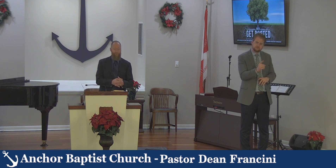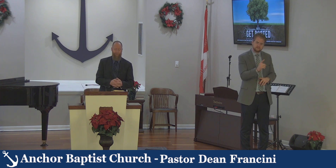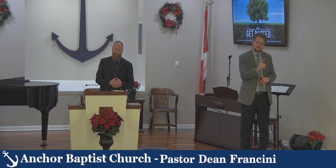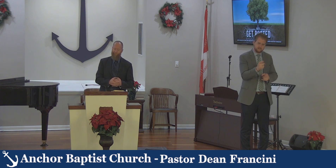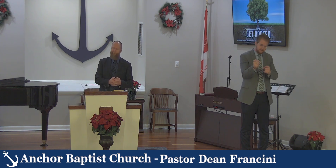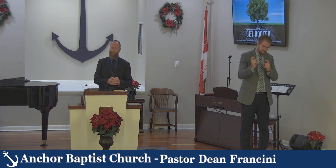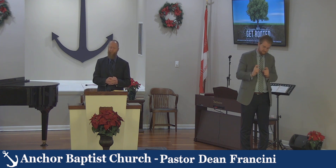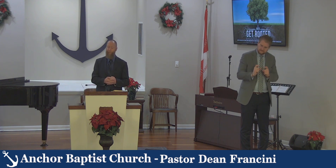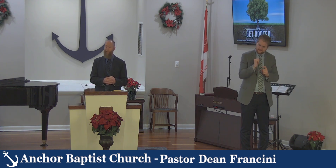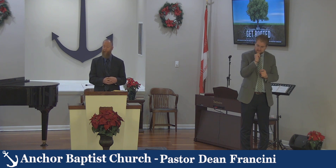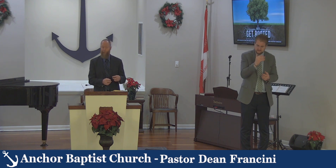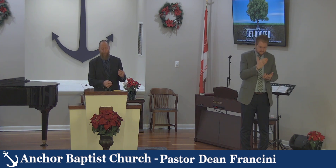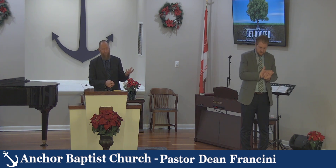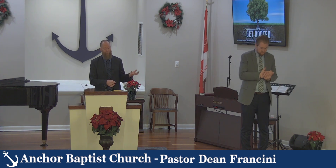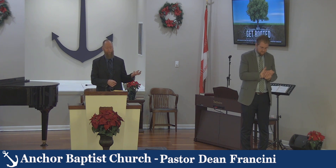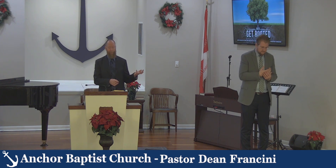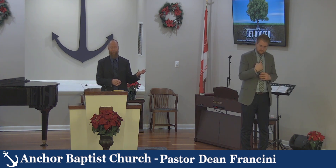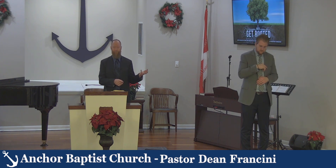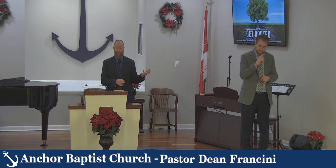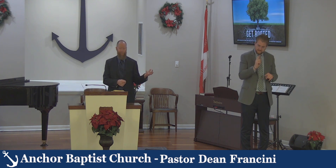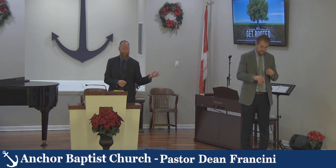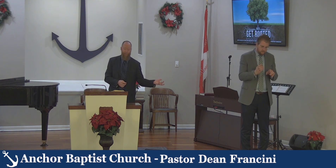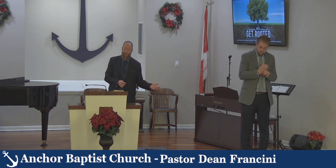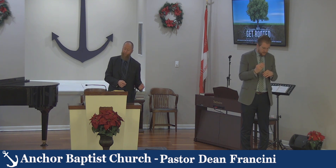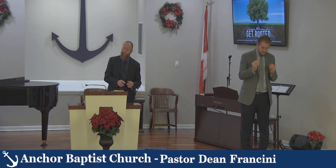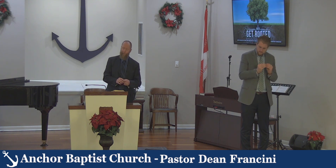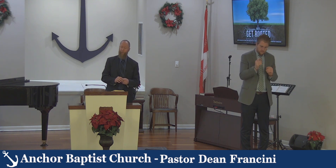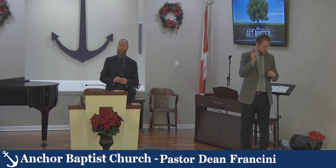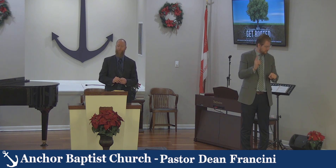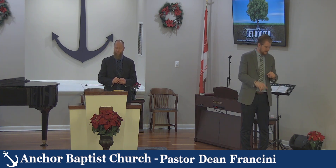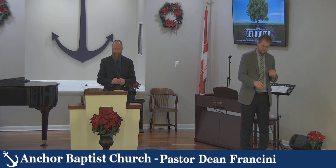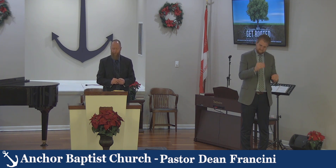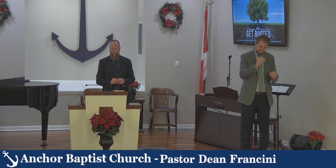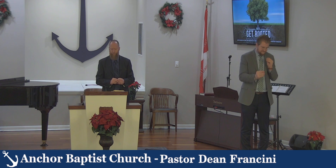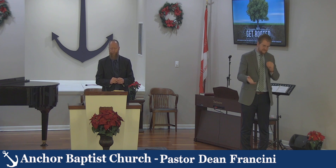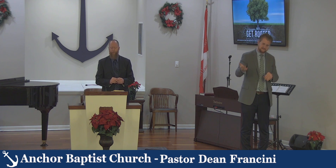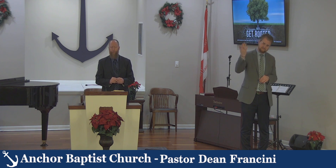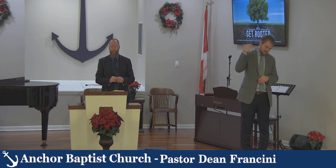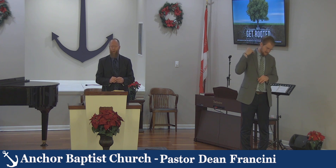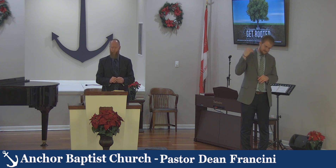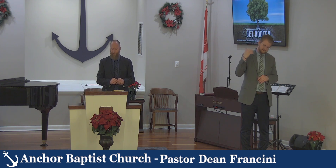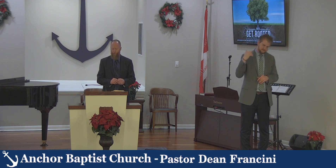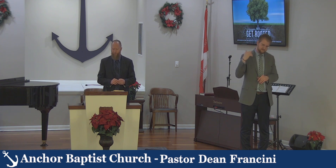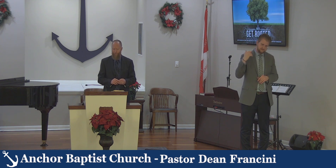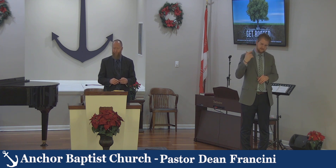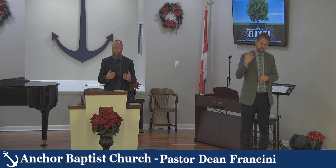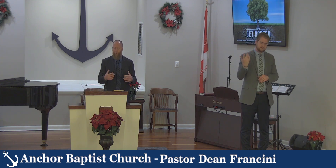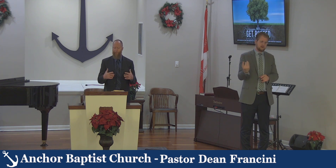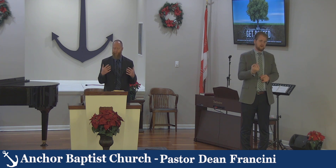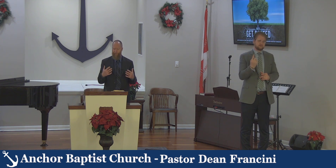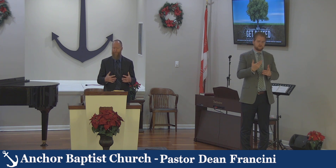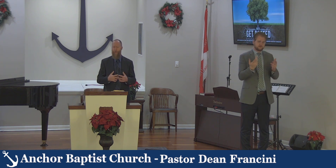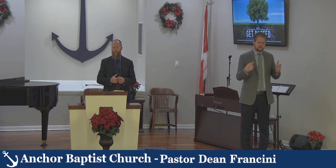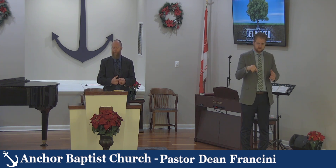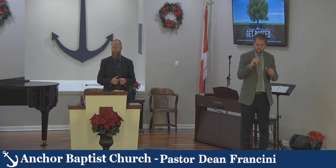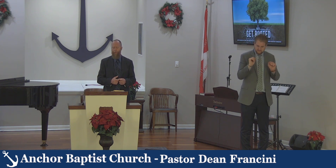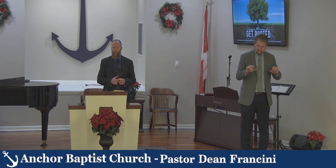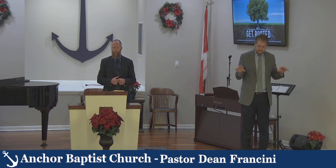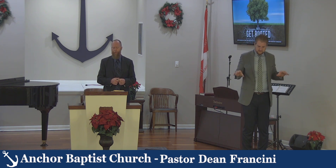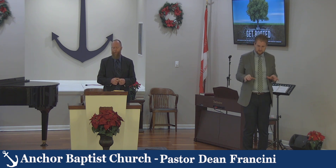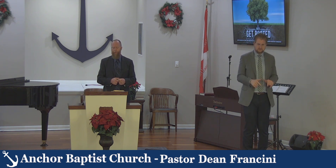stand still. We can't create more of it. We can't go back and fix the past of it either, Lord. All we can do is live in the moment, live in the